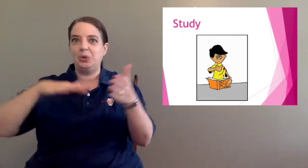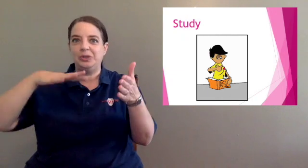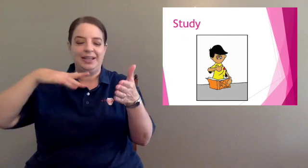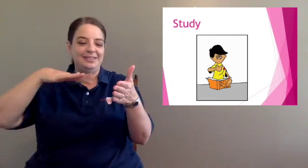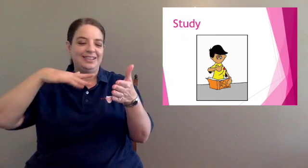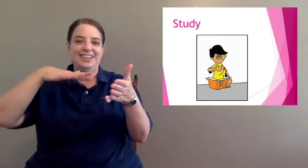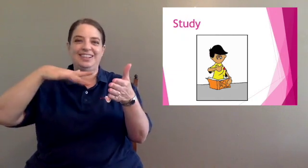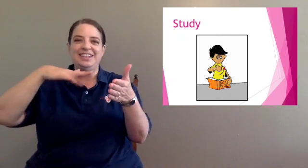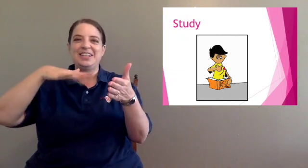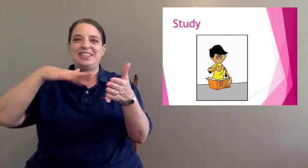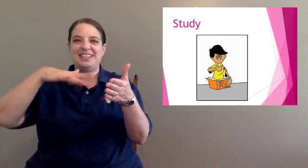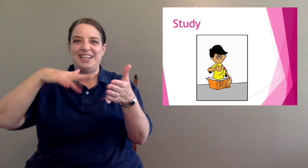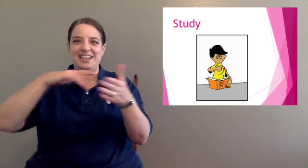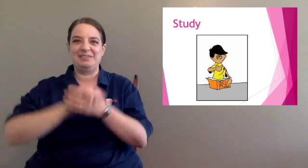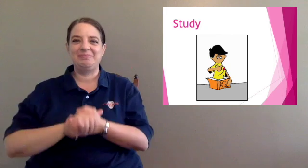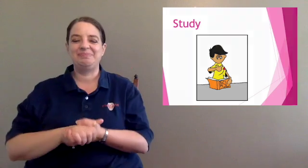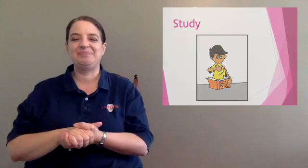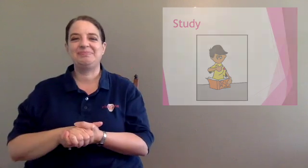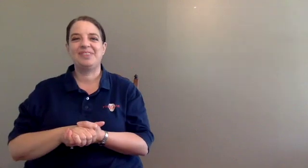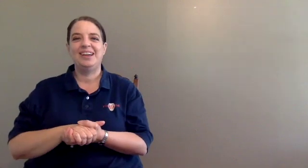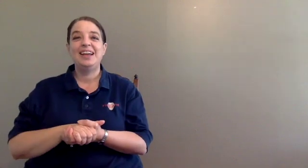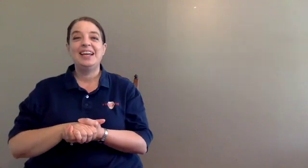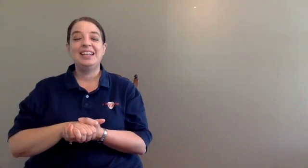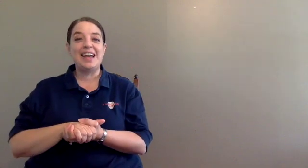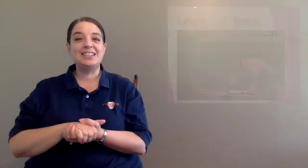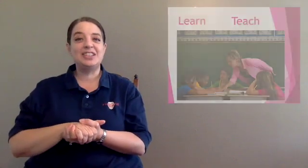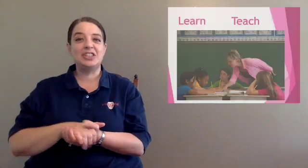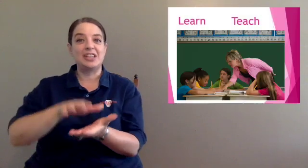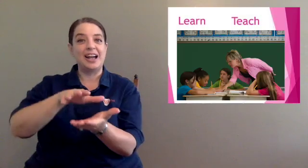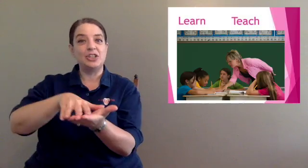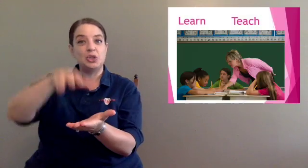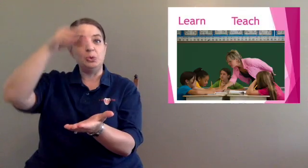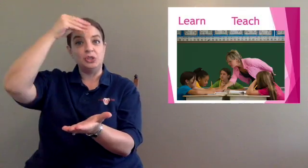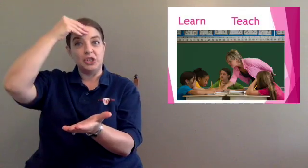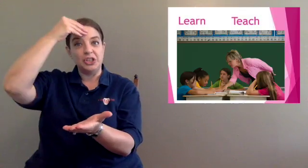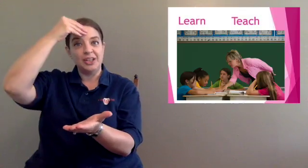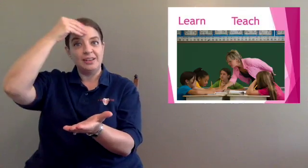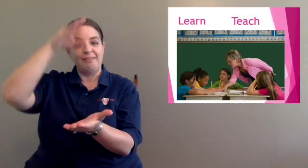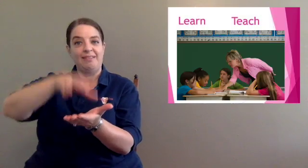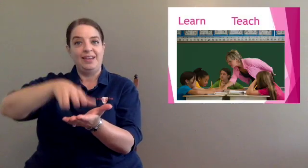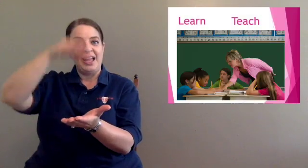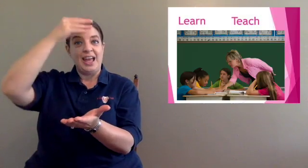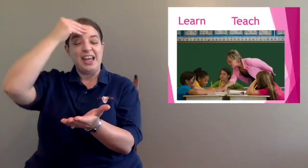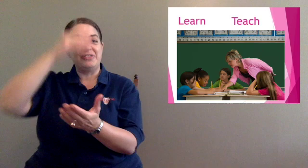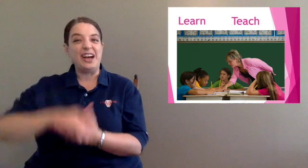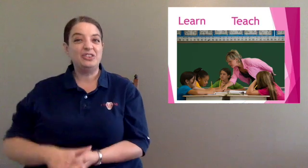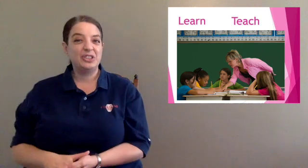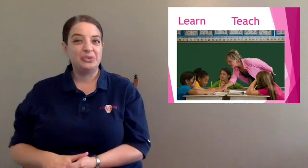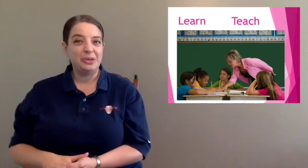googly. Study. Next is the sign to learn. And if that looks familiar,